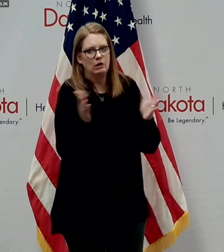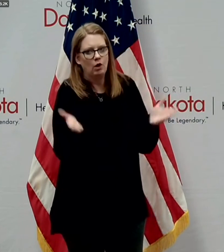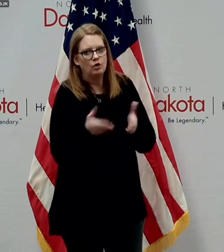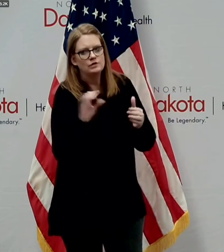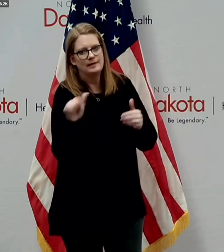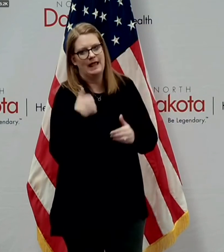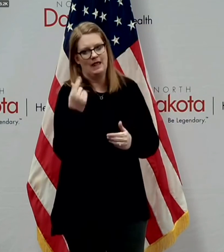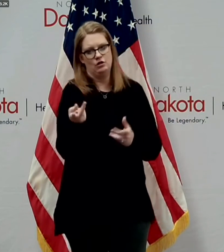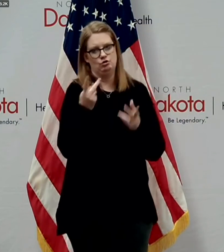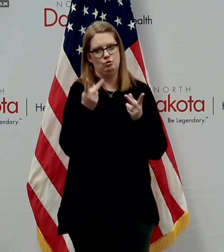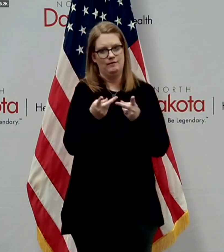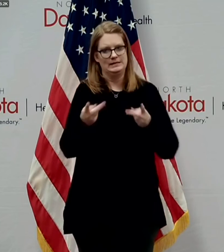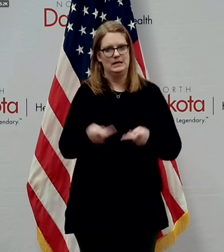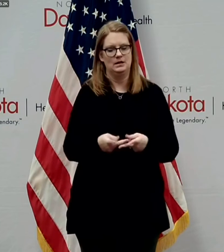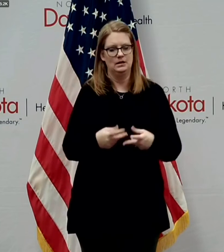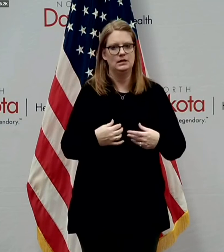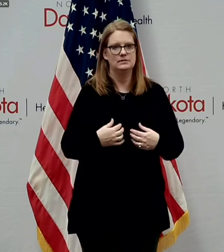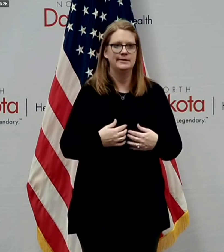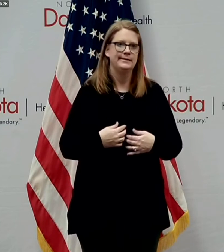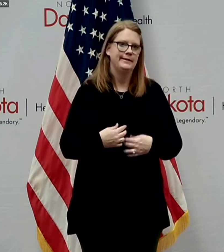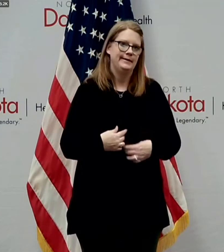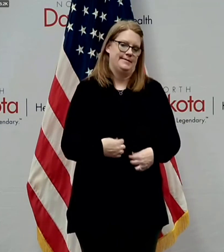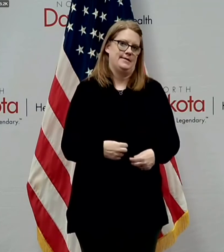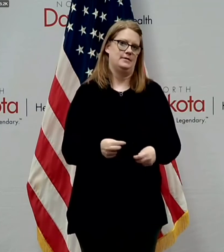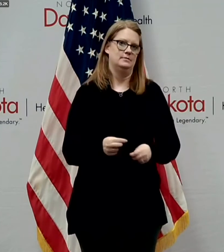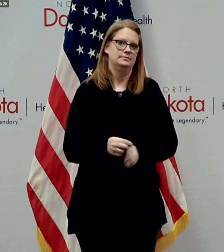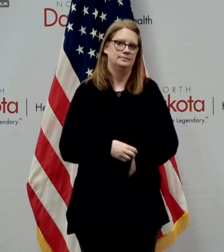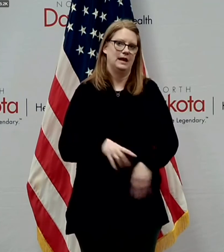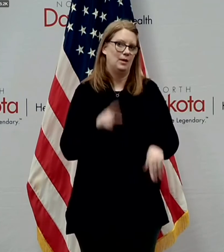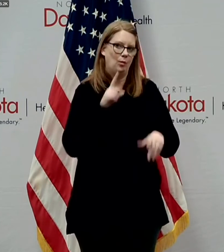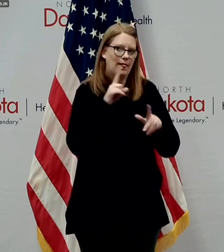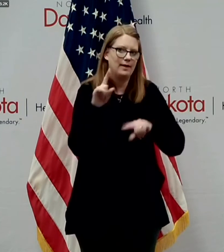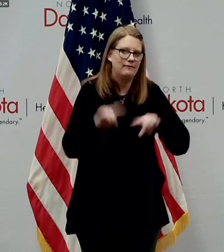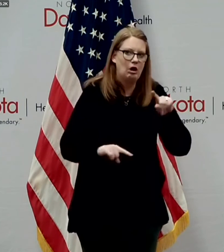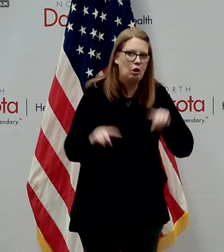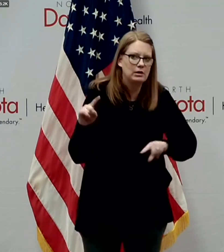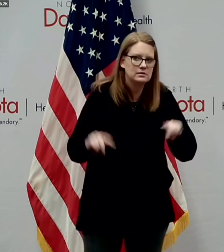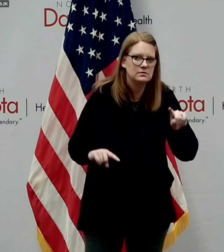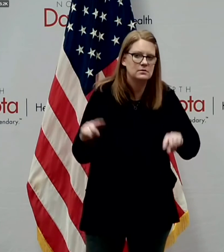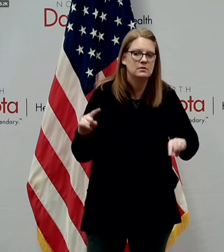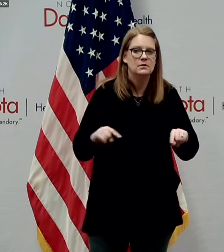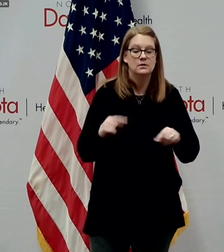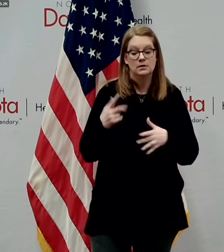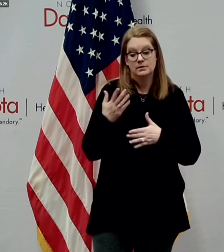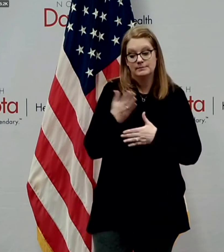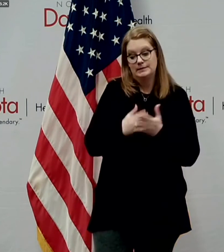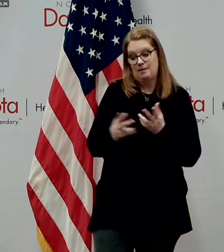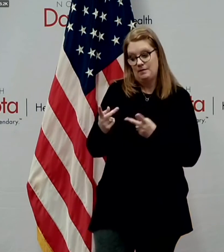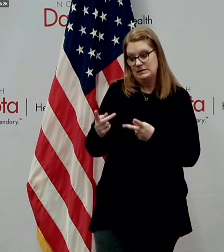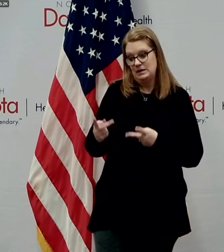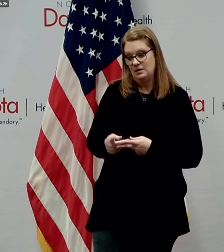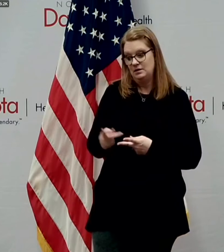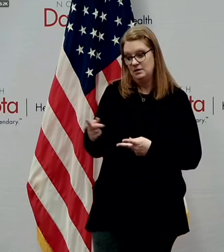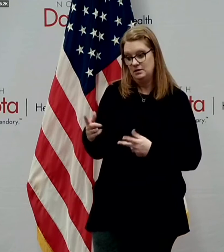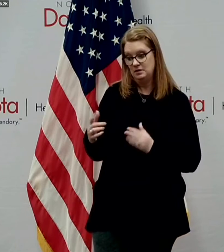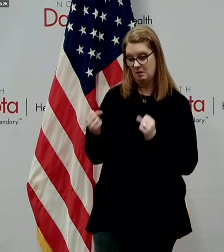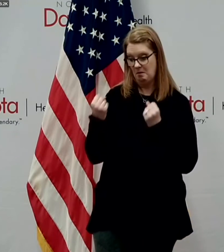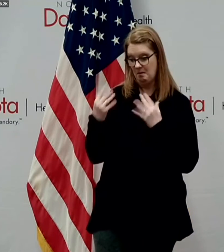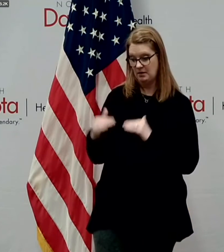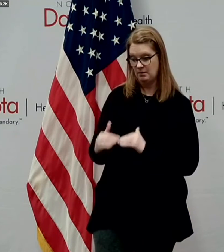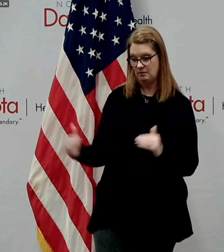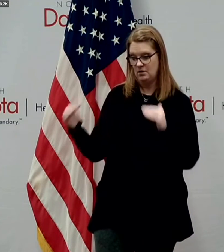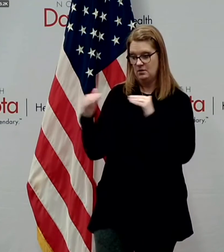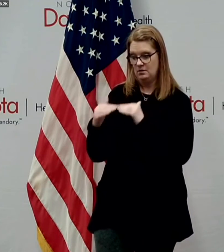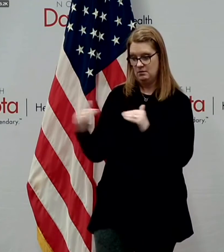2 facilities. And of course, it really varies by facility. Some facilities that might be multiple floors with multiple pods